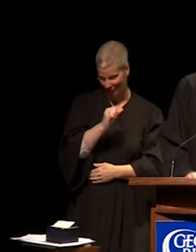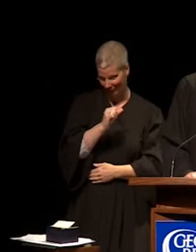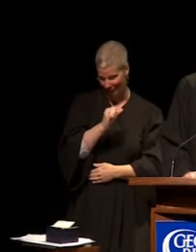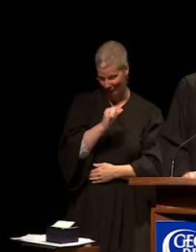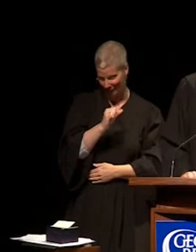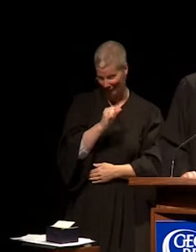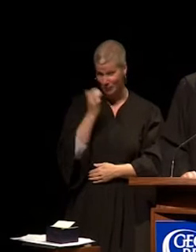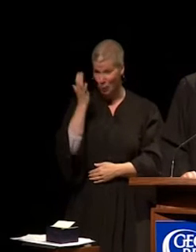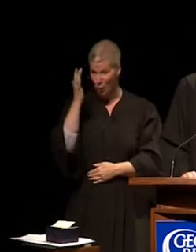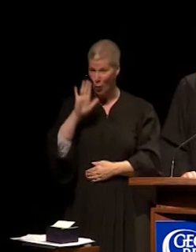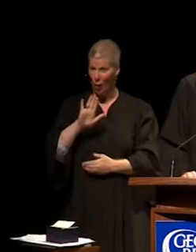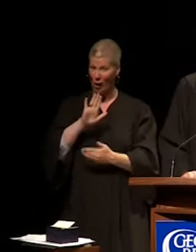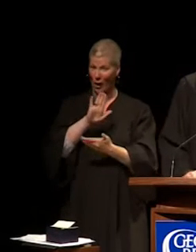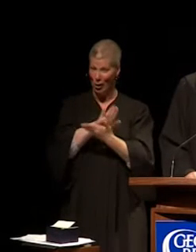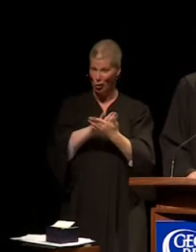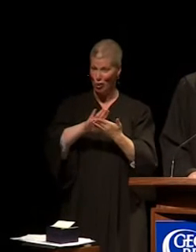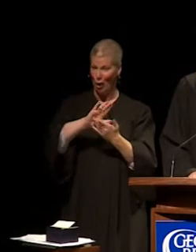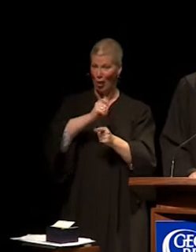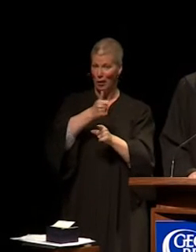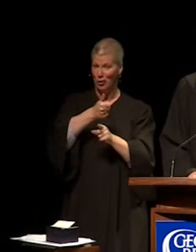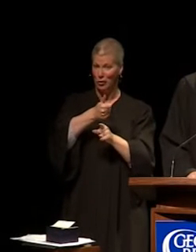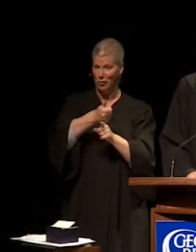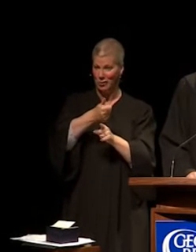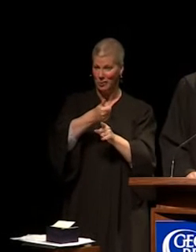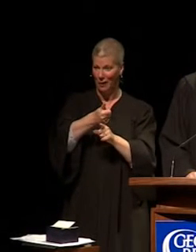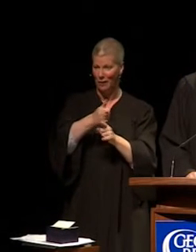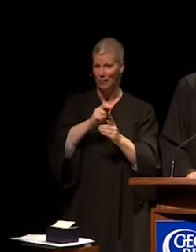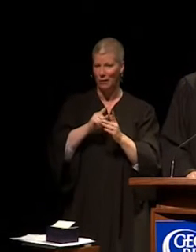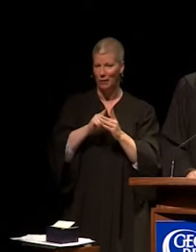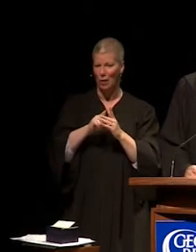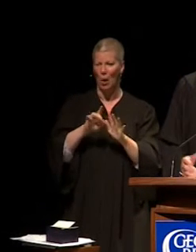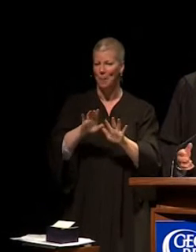was started,